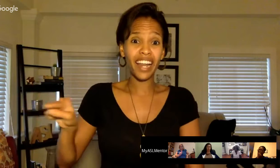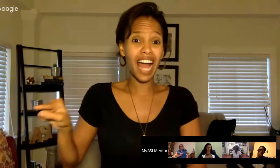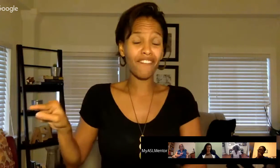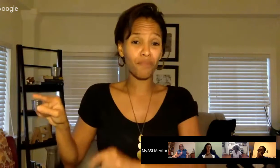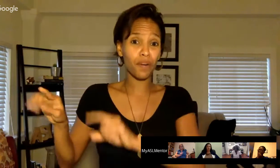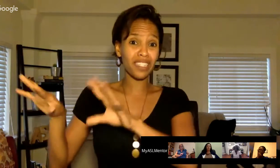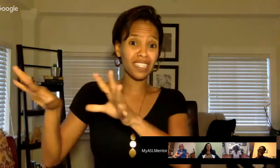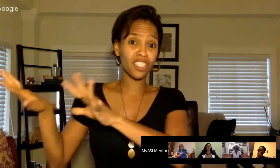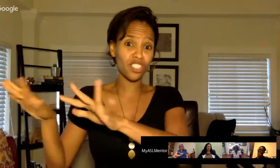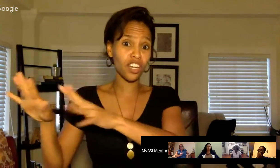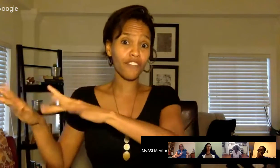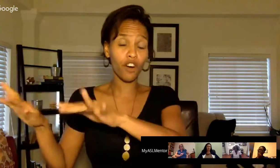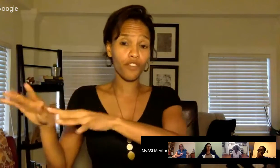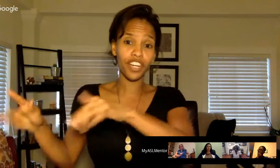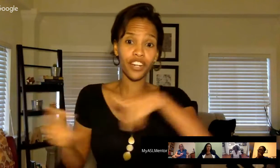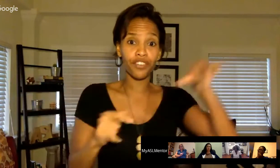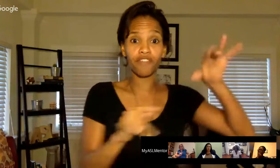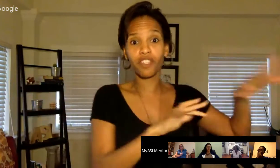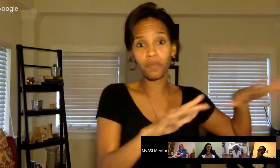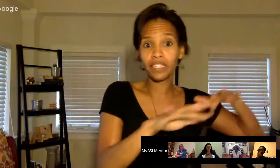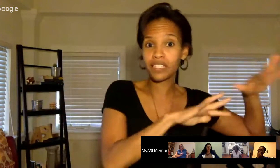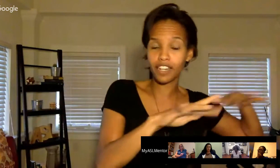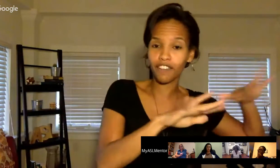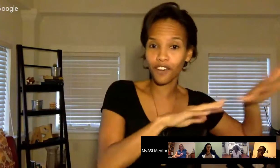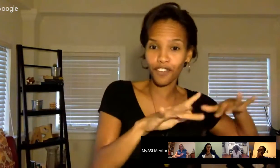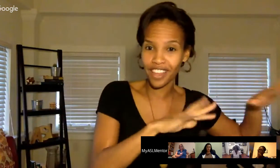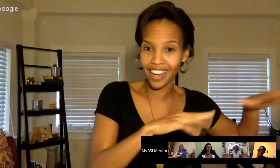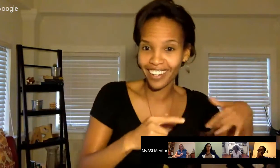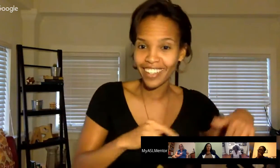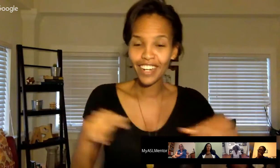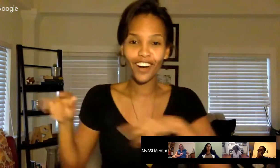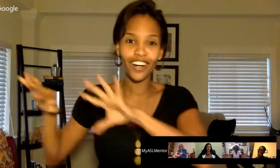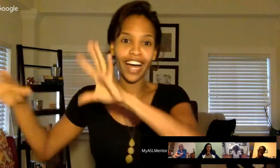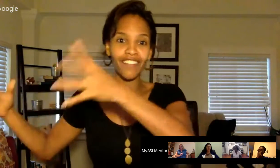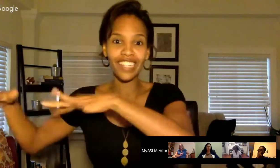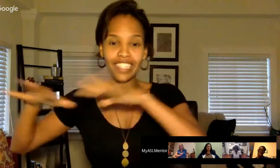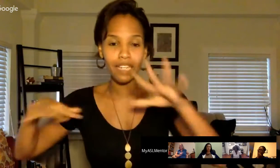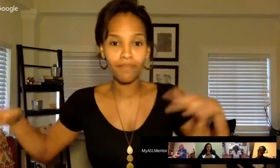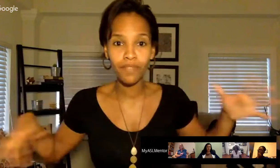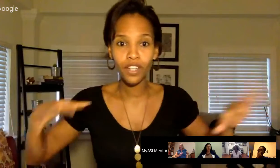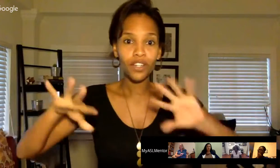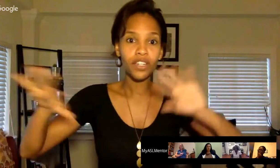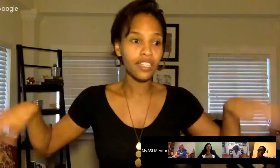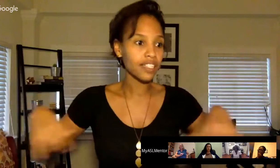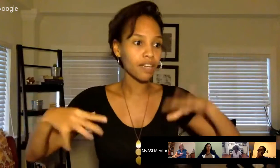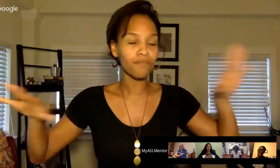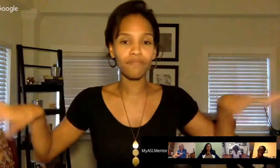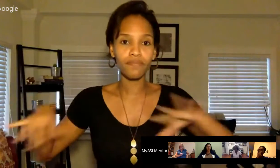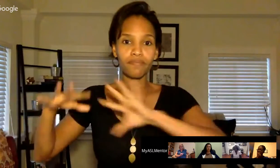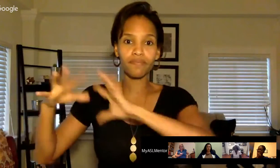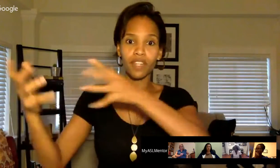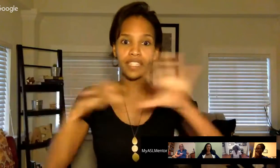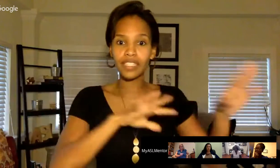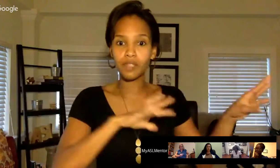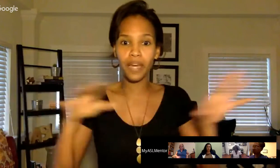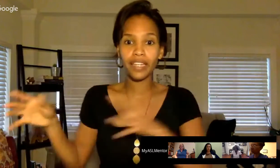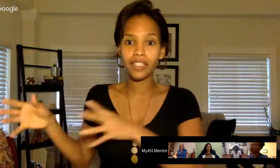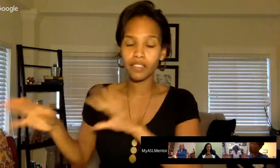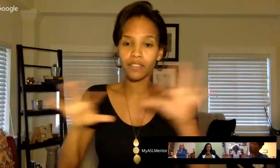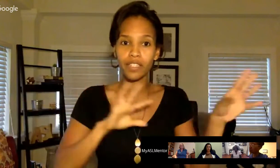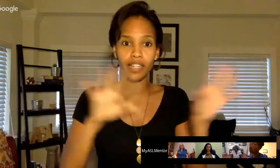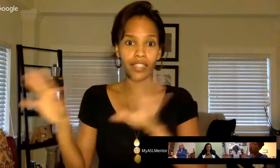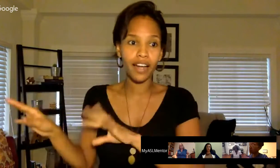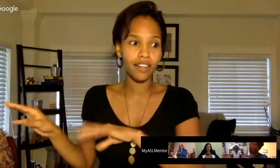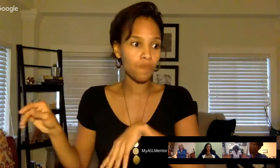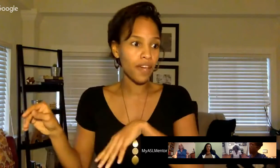I kind of have the president's stuff over here and the VP's stuff over there, all kind of in the same